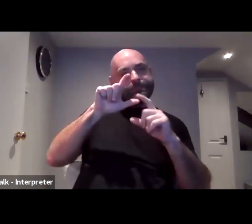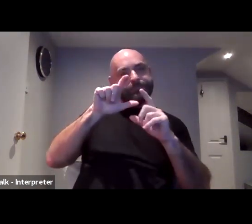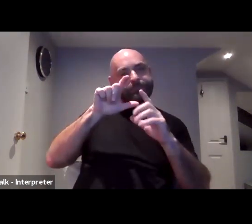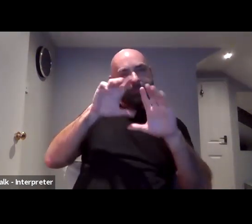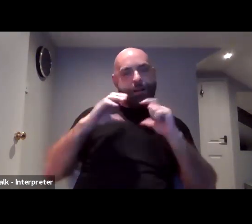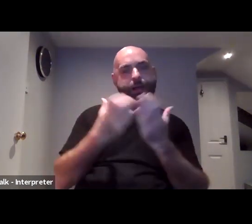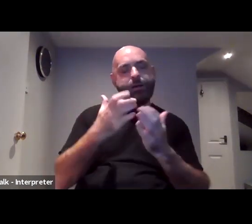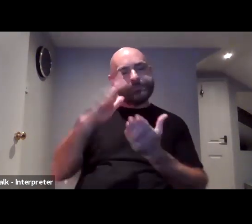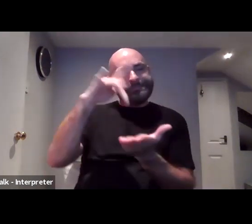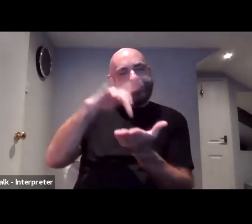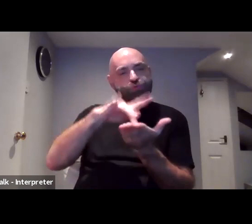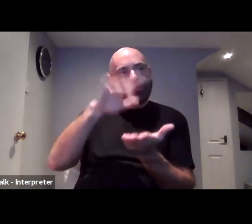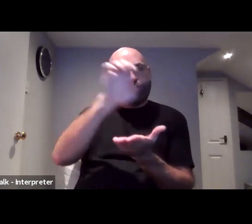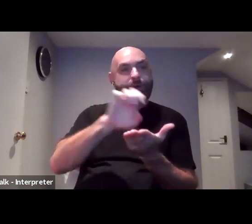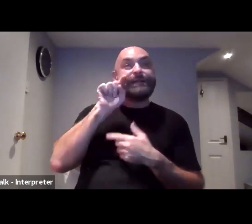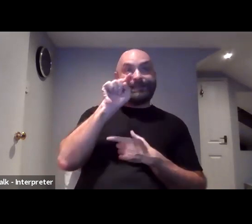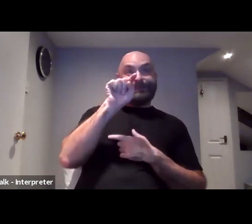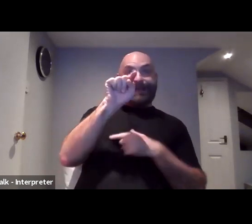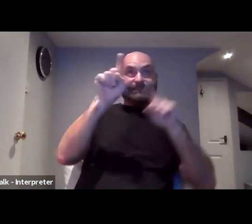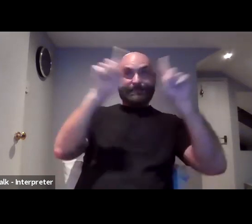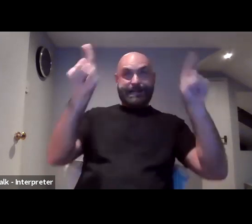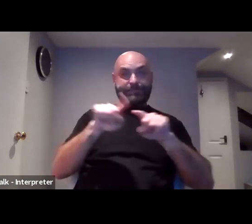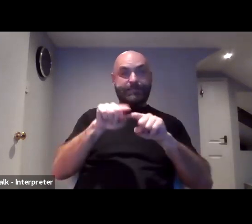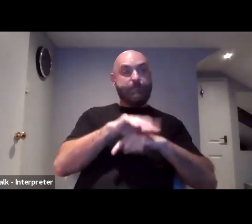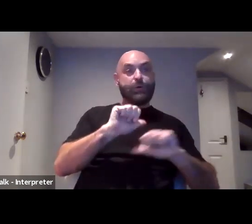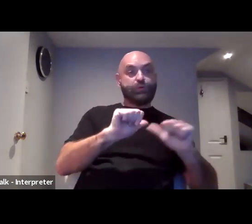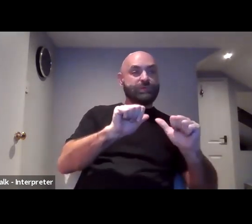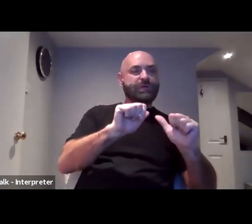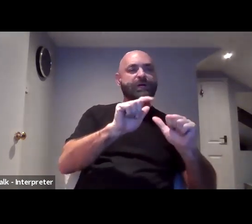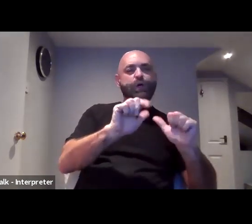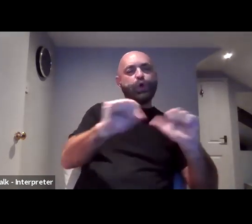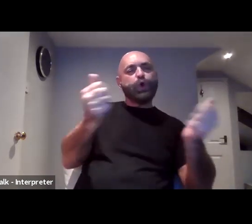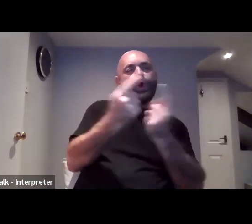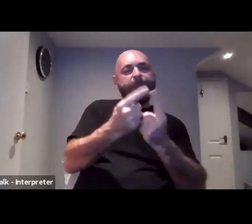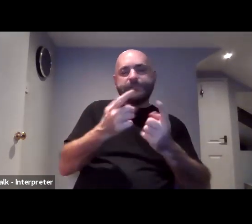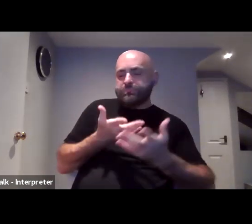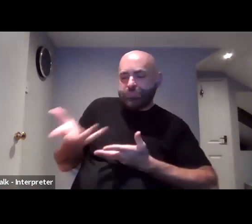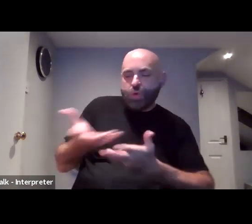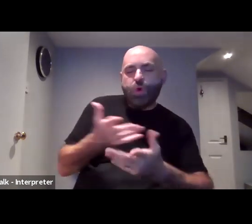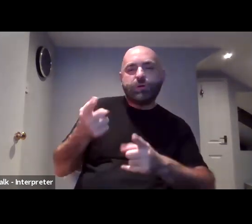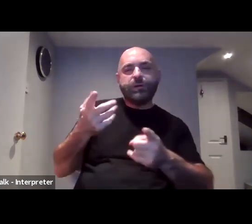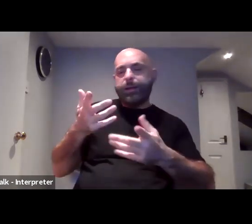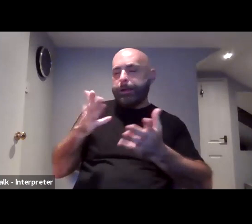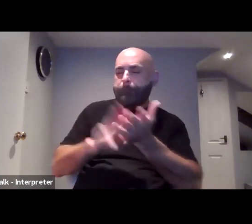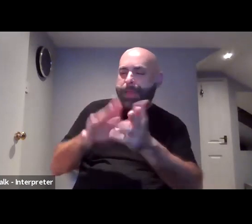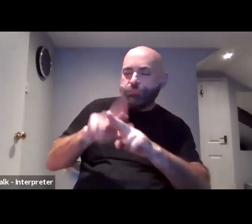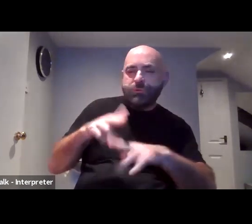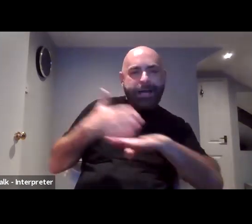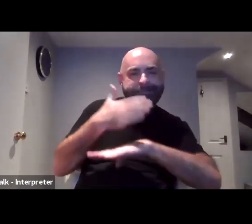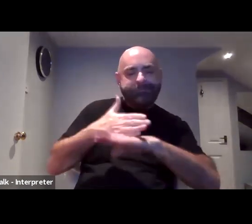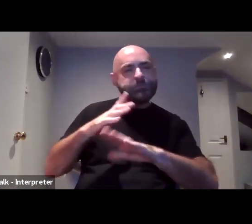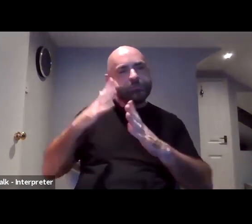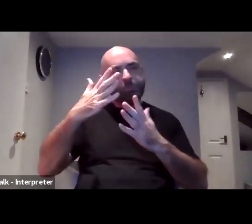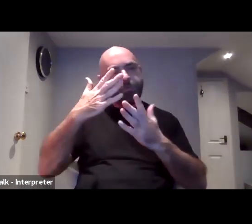Europe. So my previous slide was about the good things that parents do with children, parenting activities and so